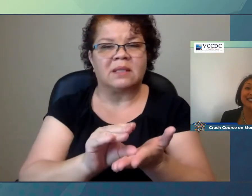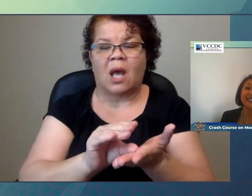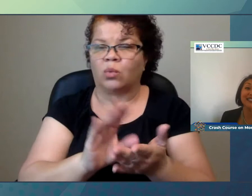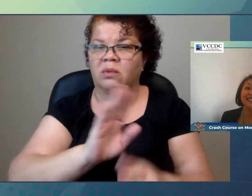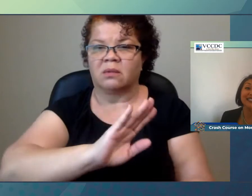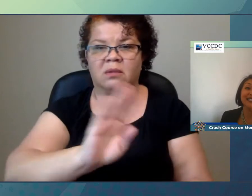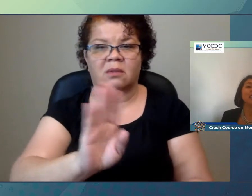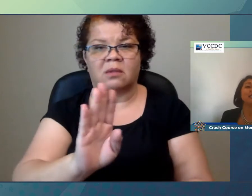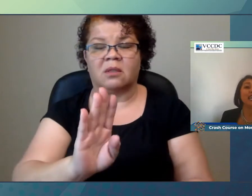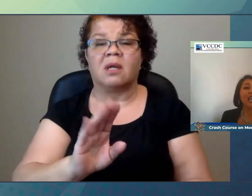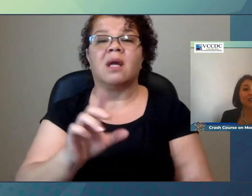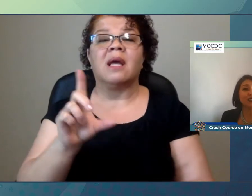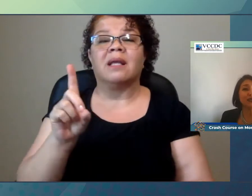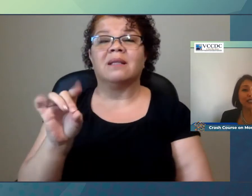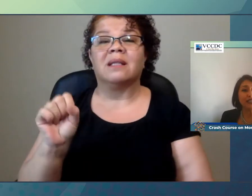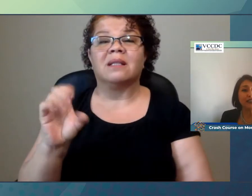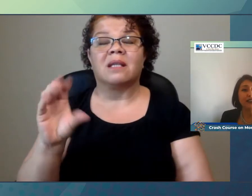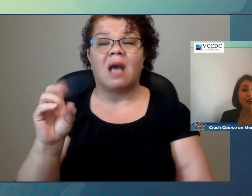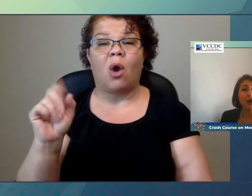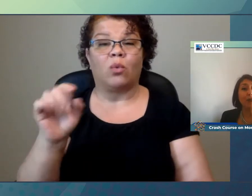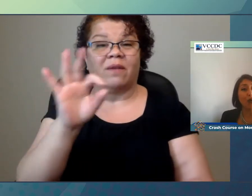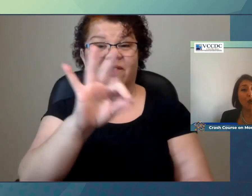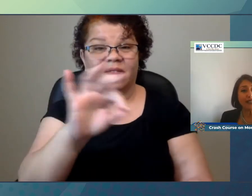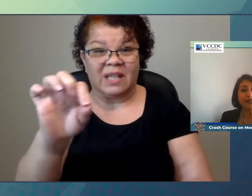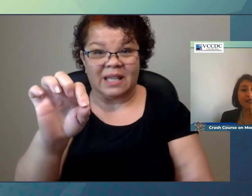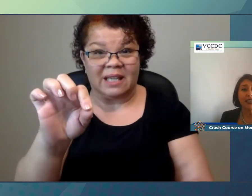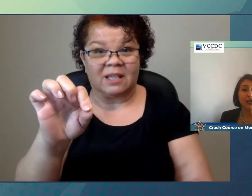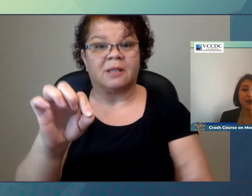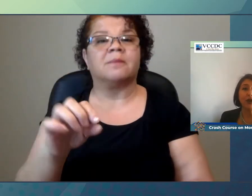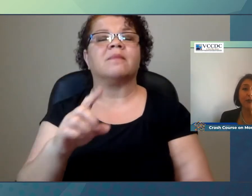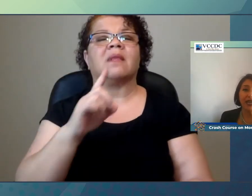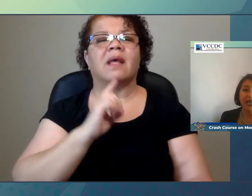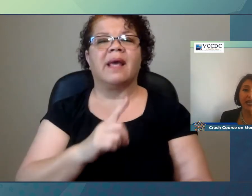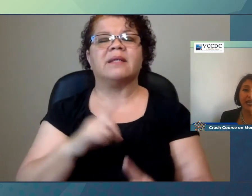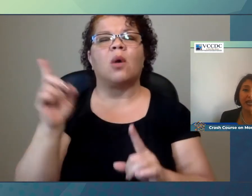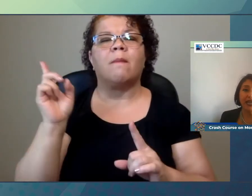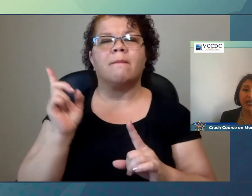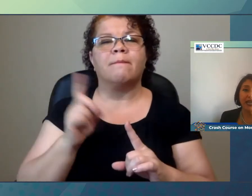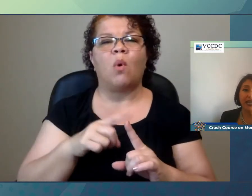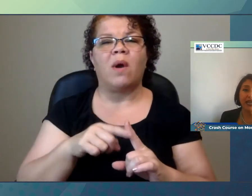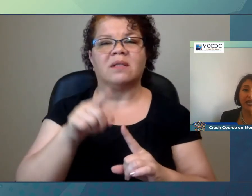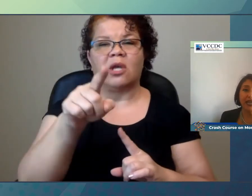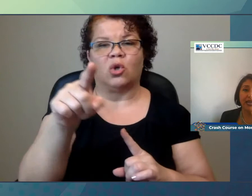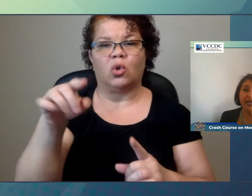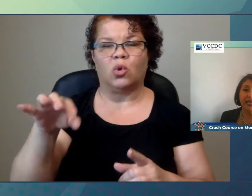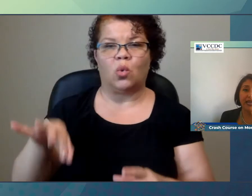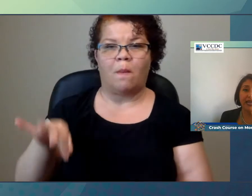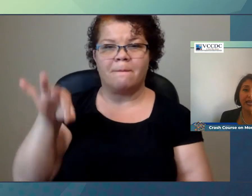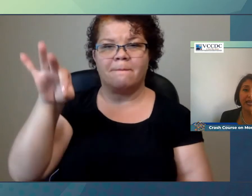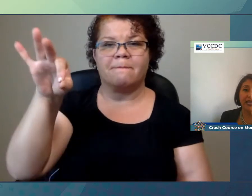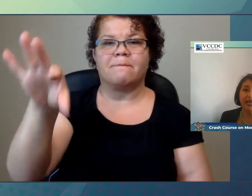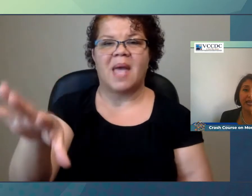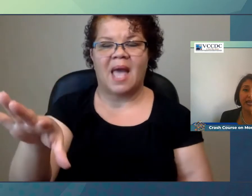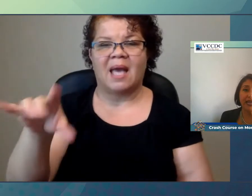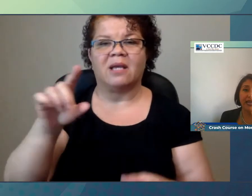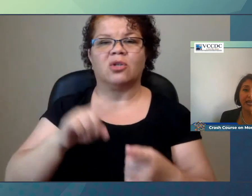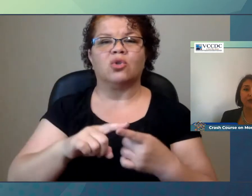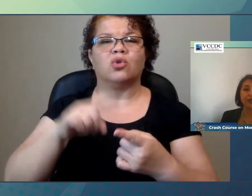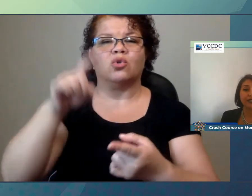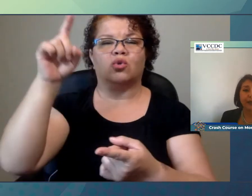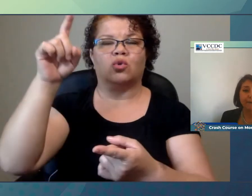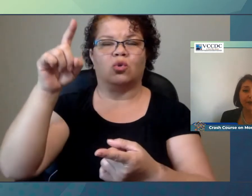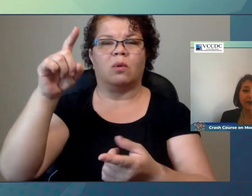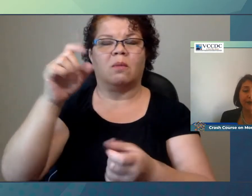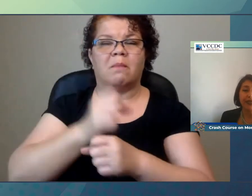is it's actually points that you are paying to buy down your interest rate.